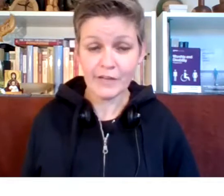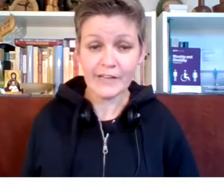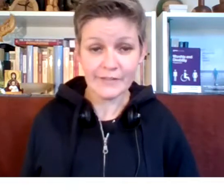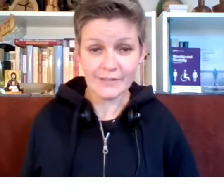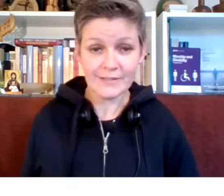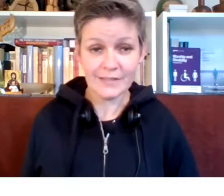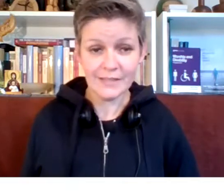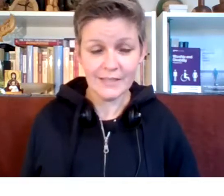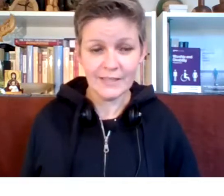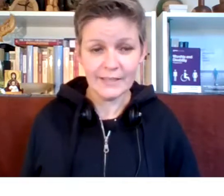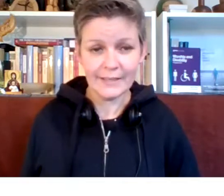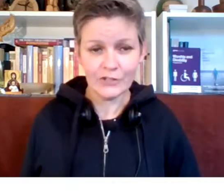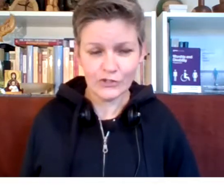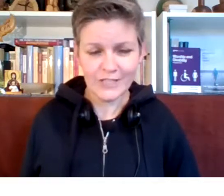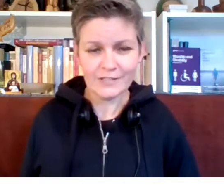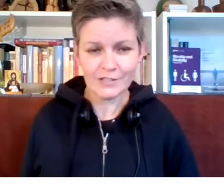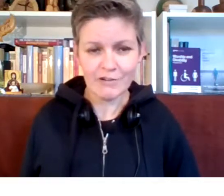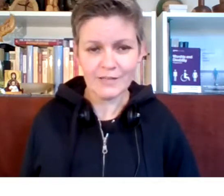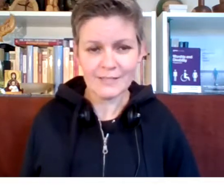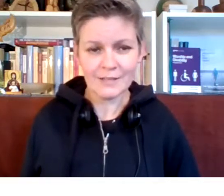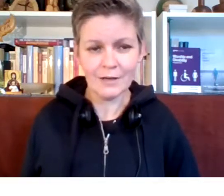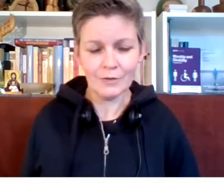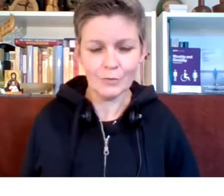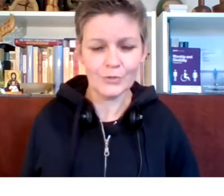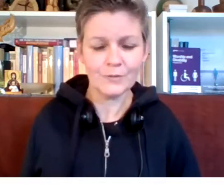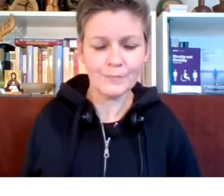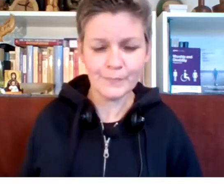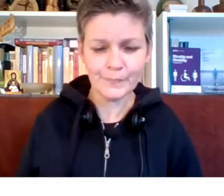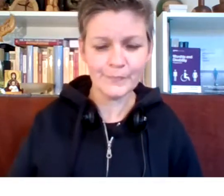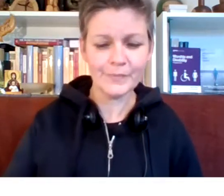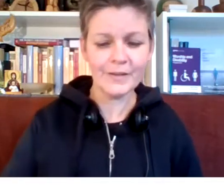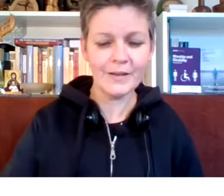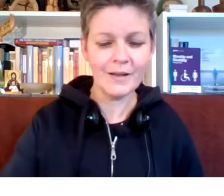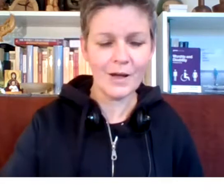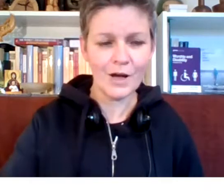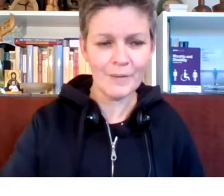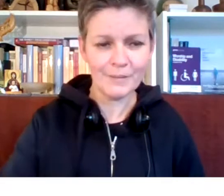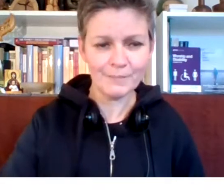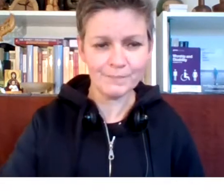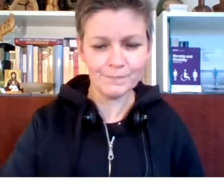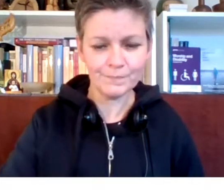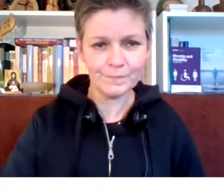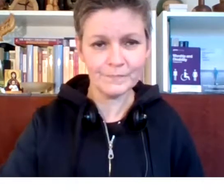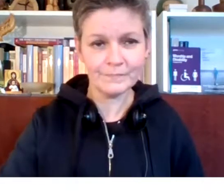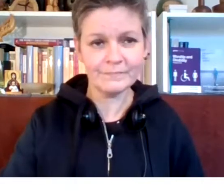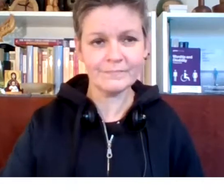and revive us. In Jesus Christ our Lord. Amen.